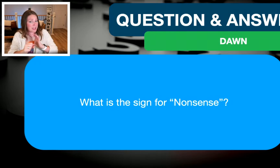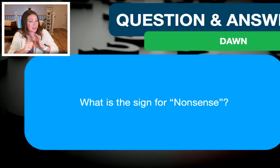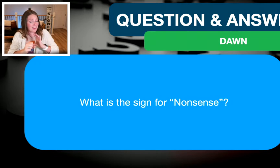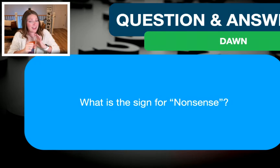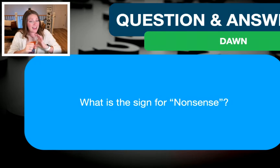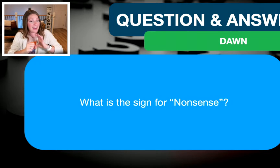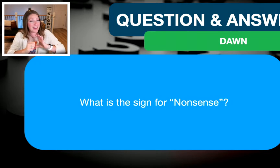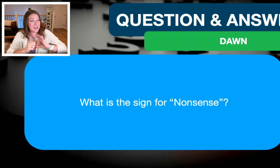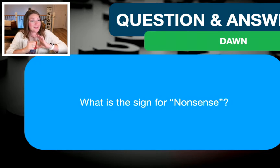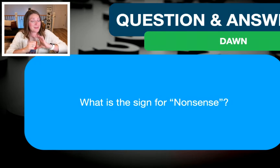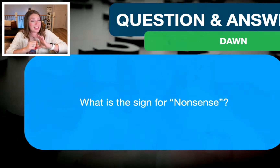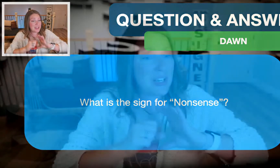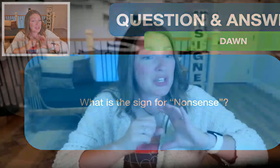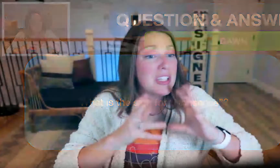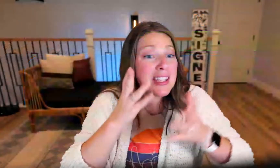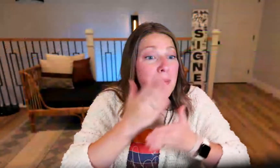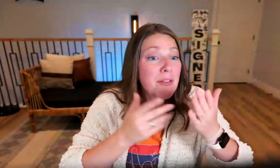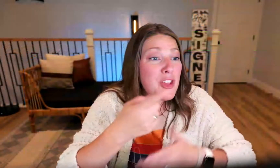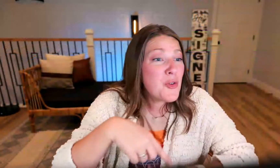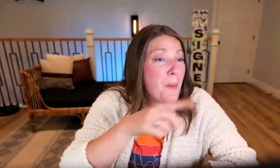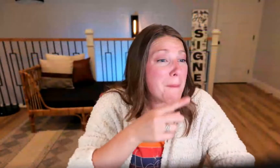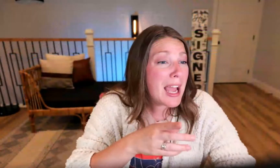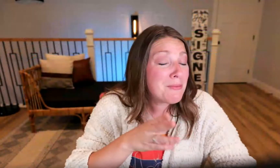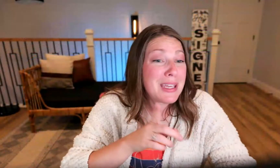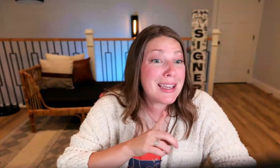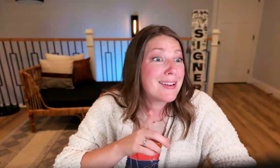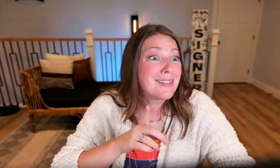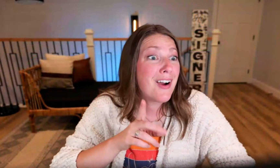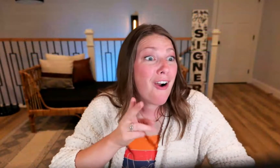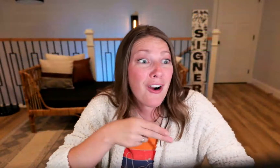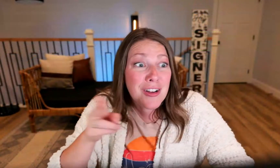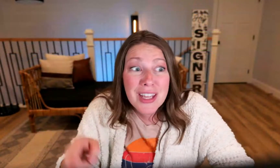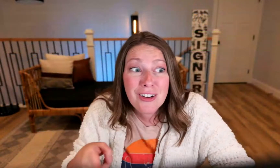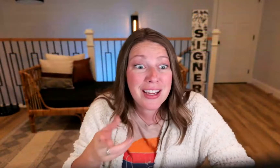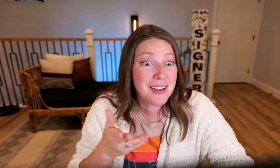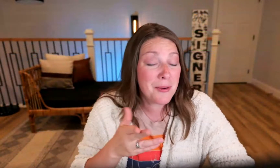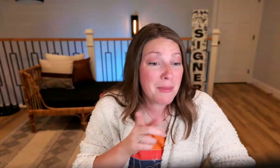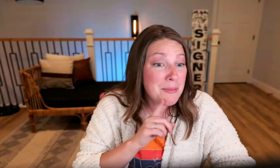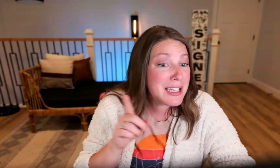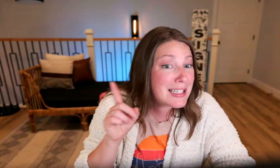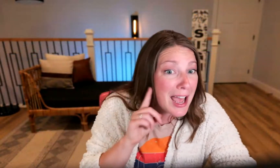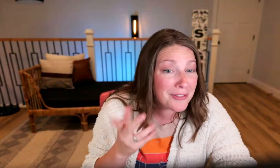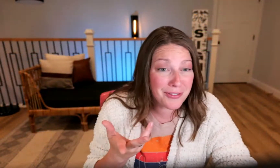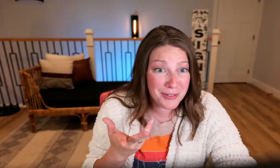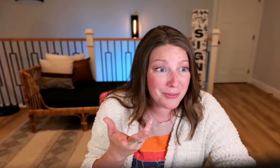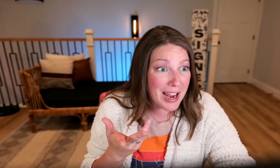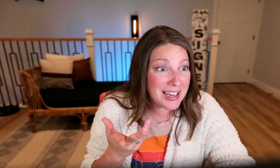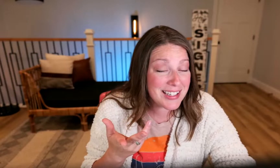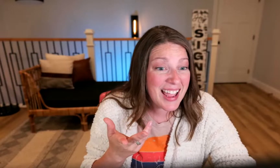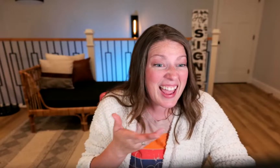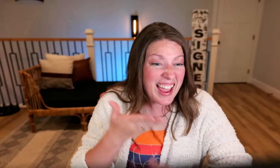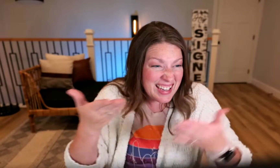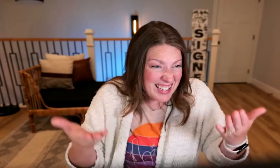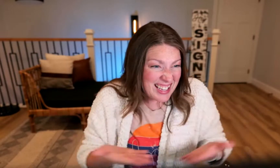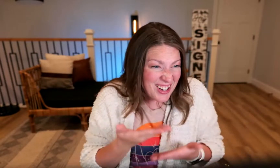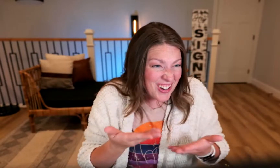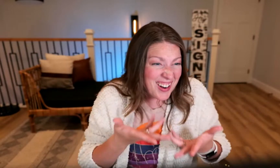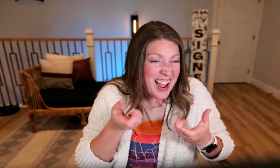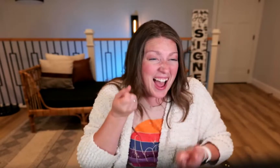simcomming. Some of you might be hard of hearing, might be deaf, right? And here I